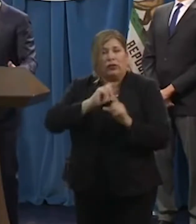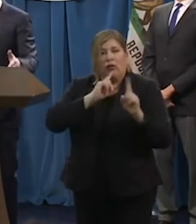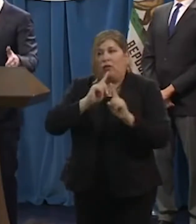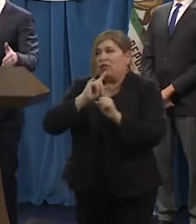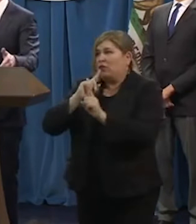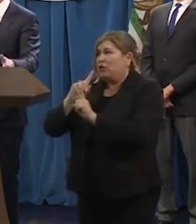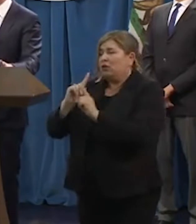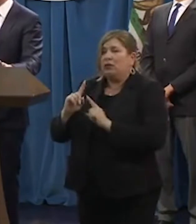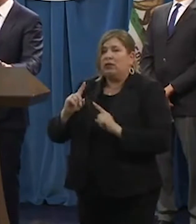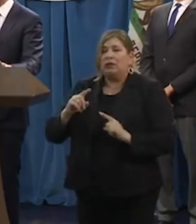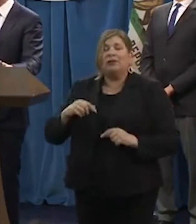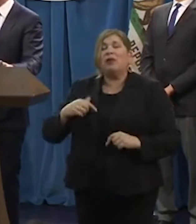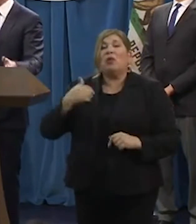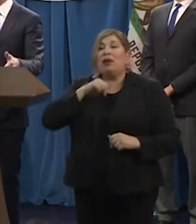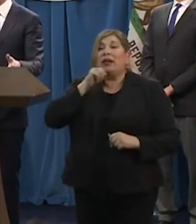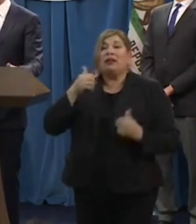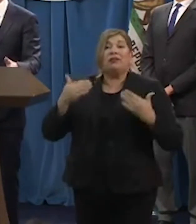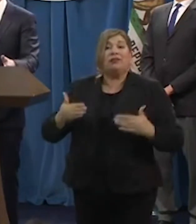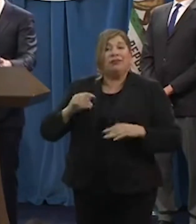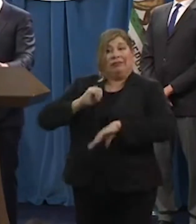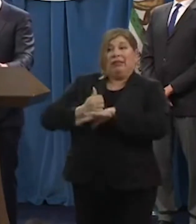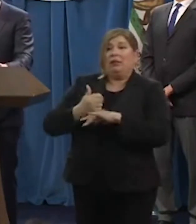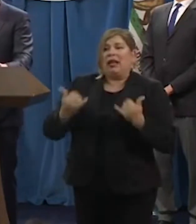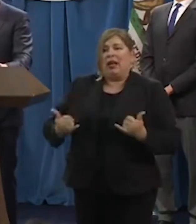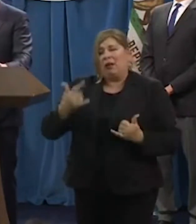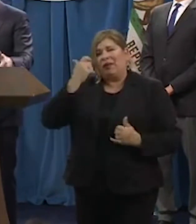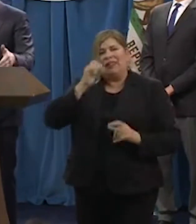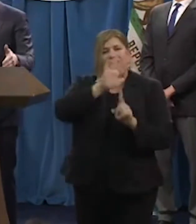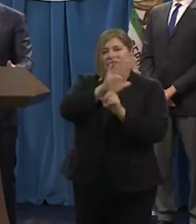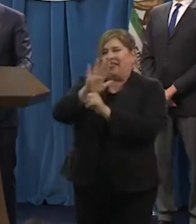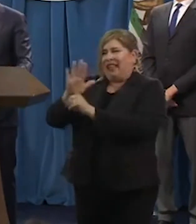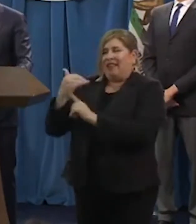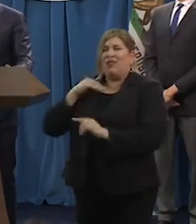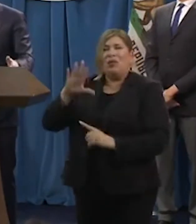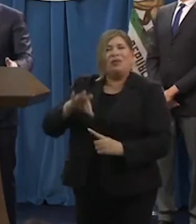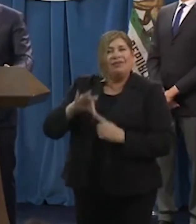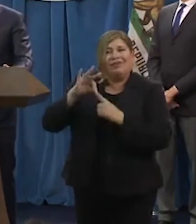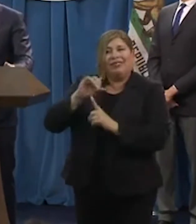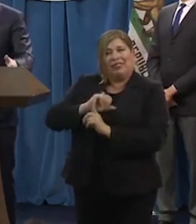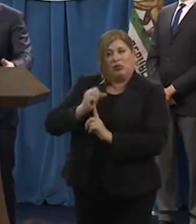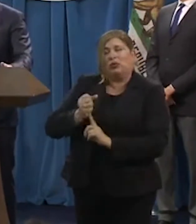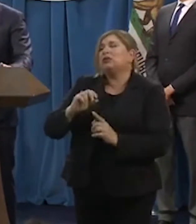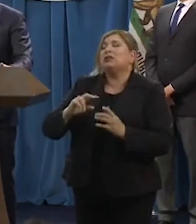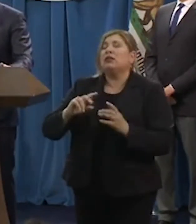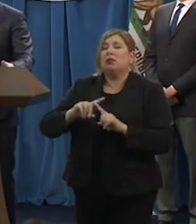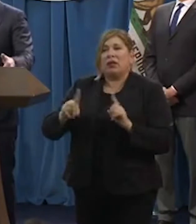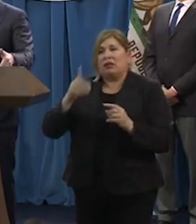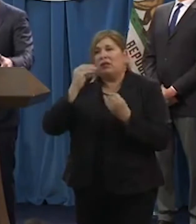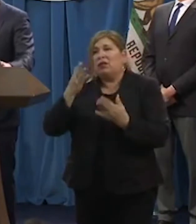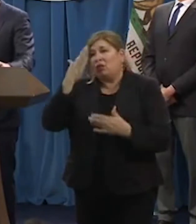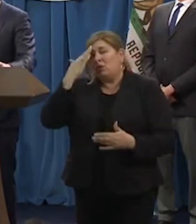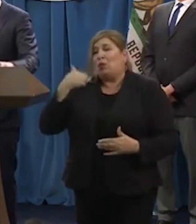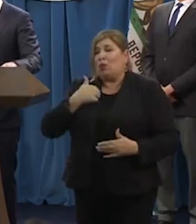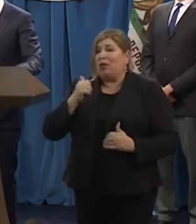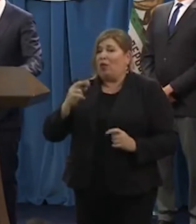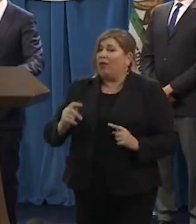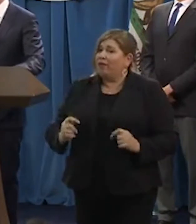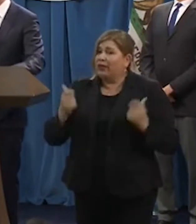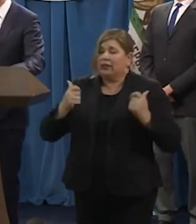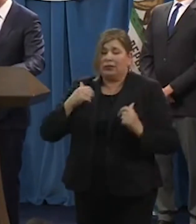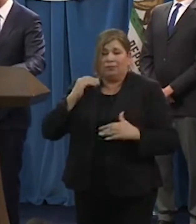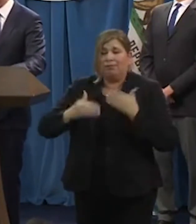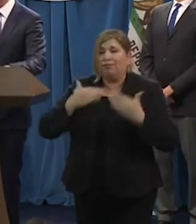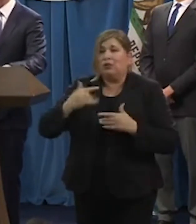didn't do it was because of the complexity of their unique circumstances, but I assure you, we are moving quickly and effectively